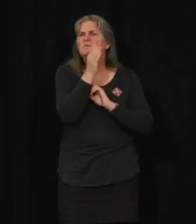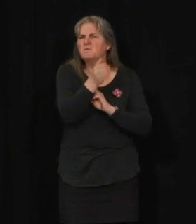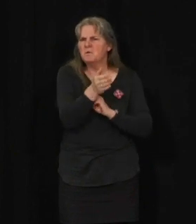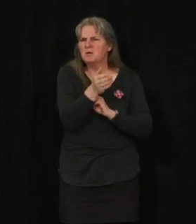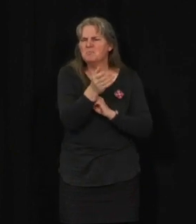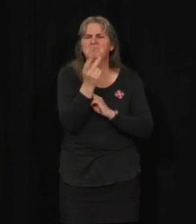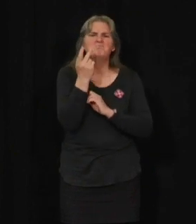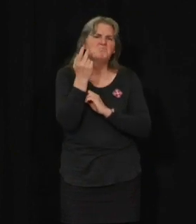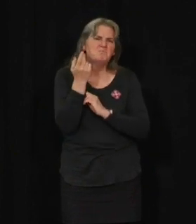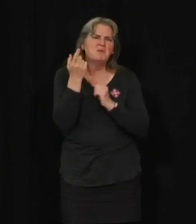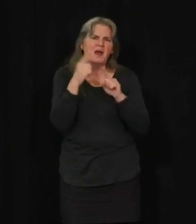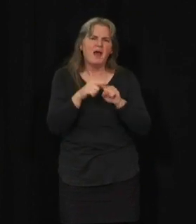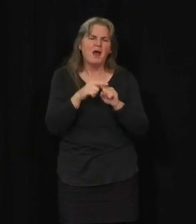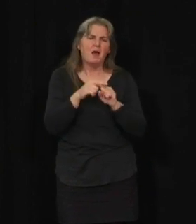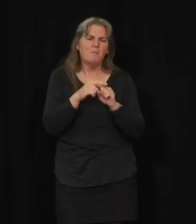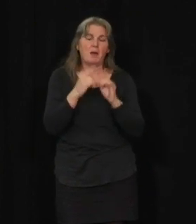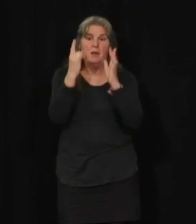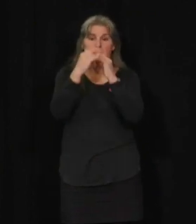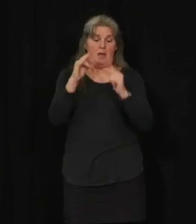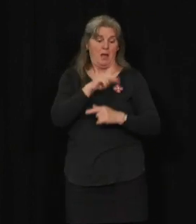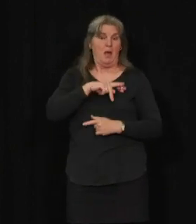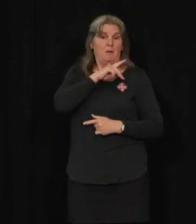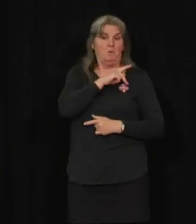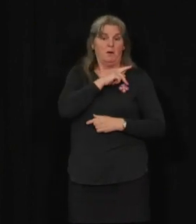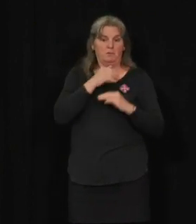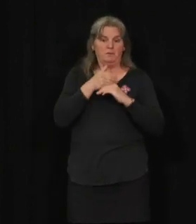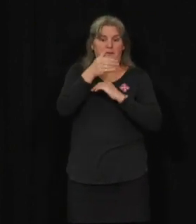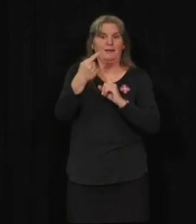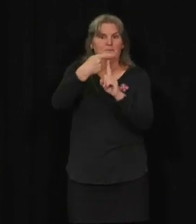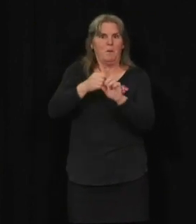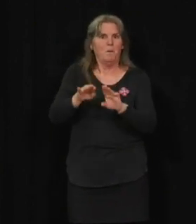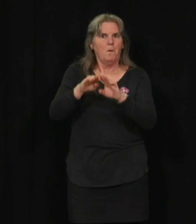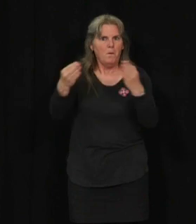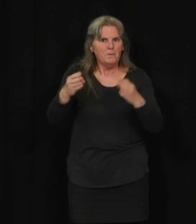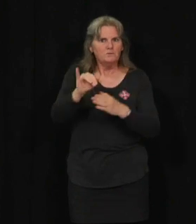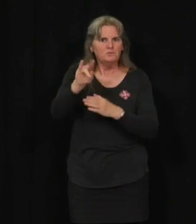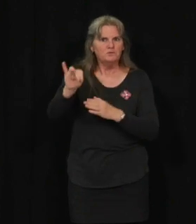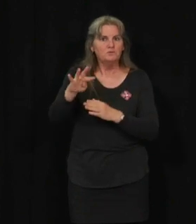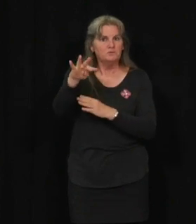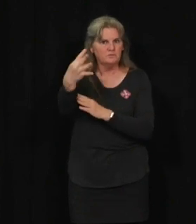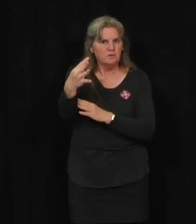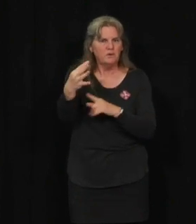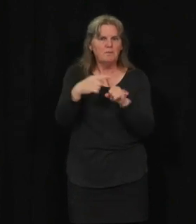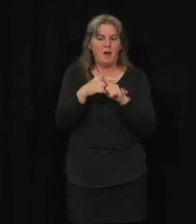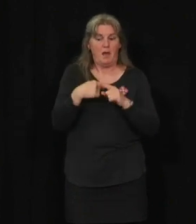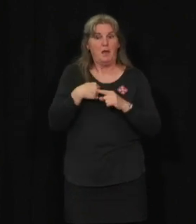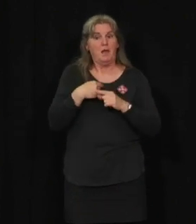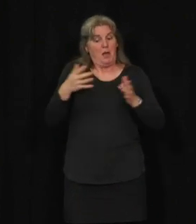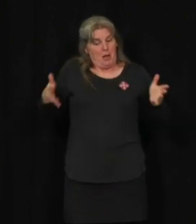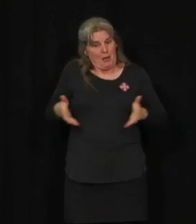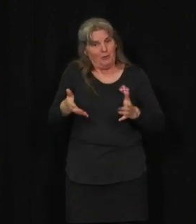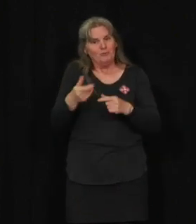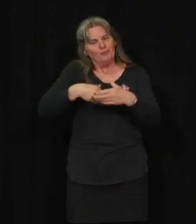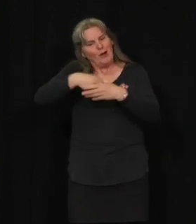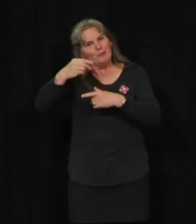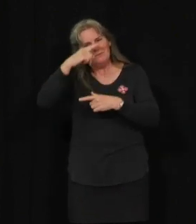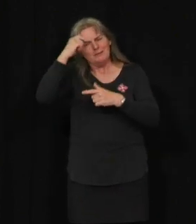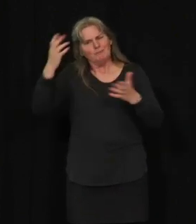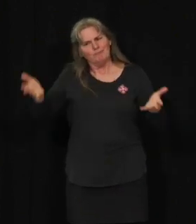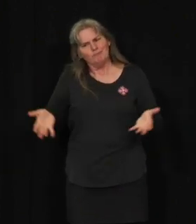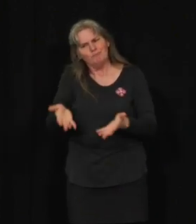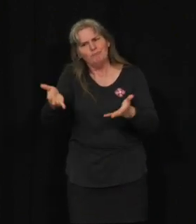the reopening of campgrounds anticipated for next month, and with my encouragement for Yukoners to get outside over the summer.